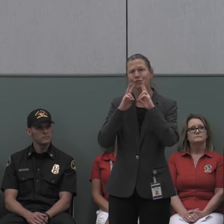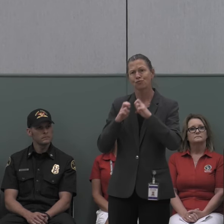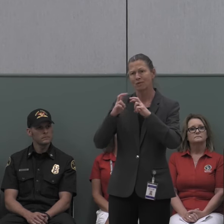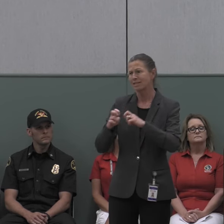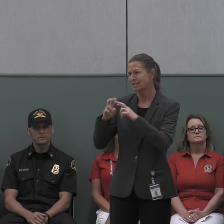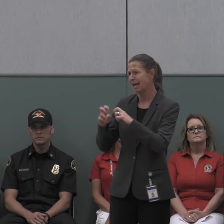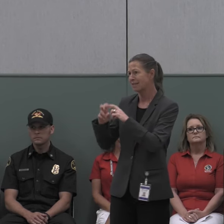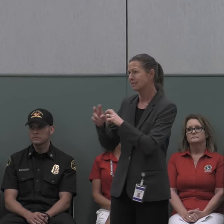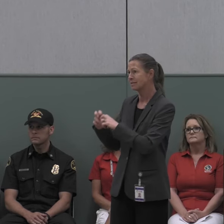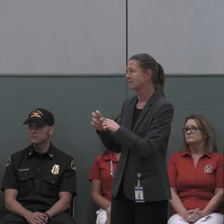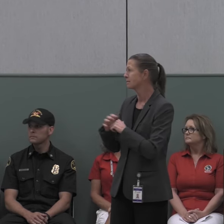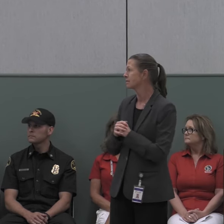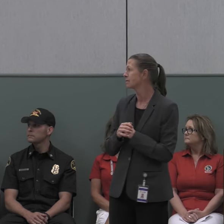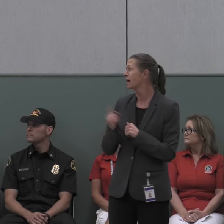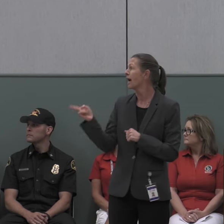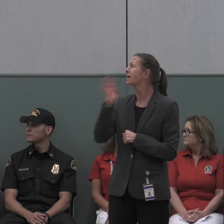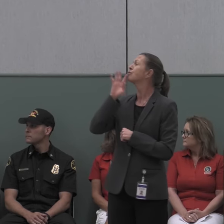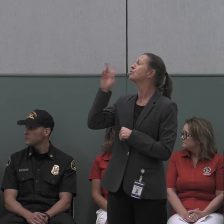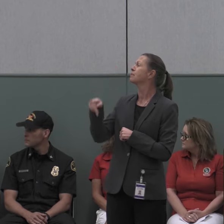that.